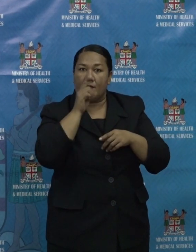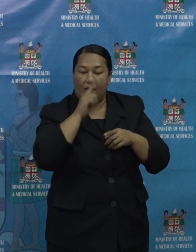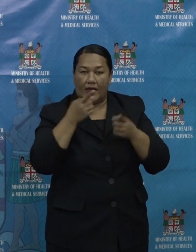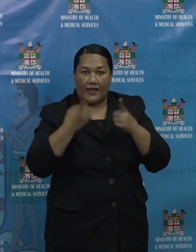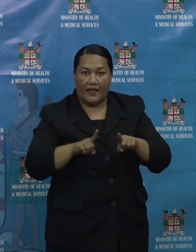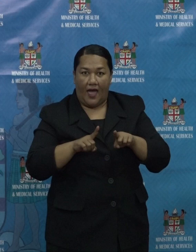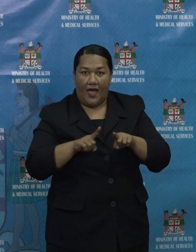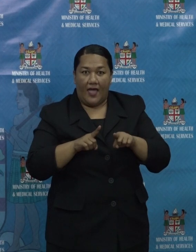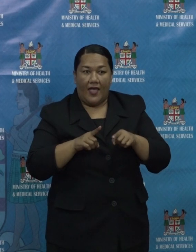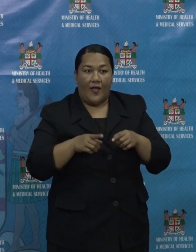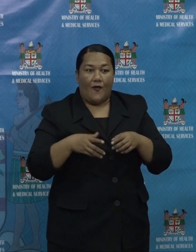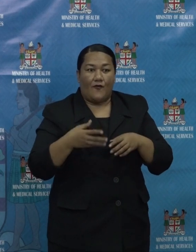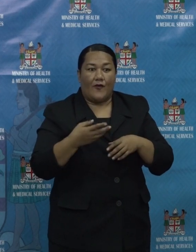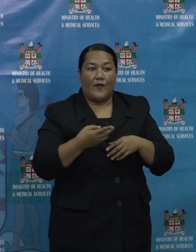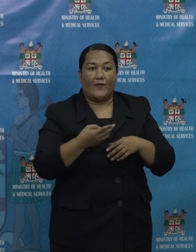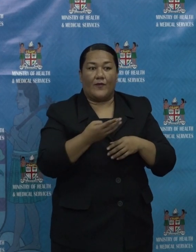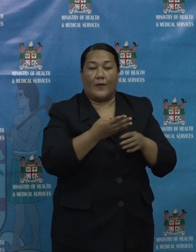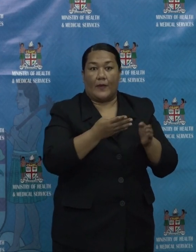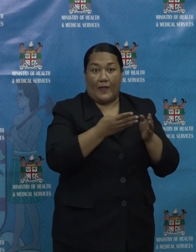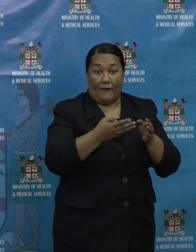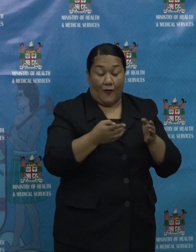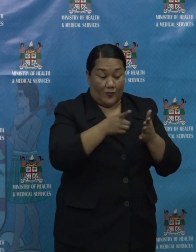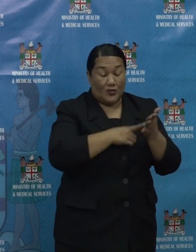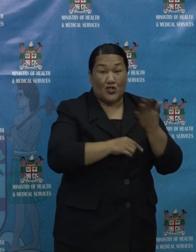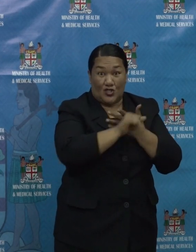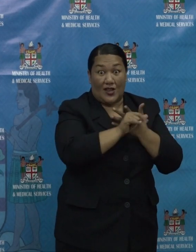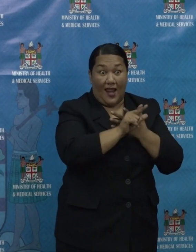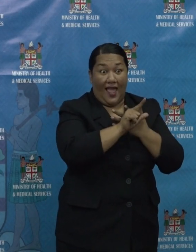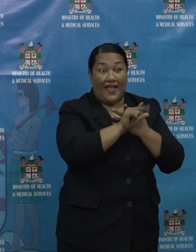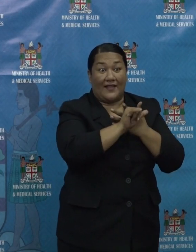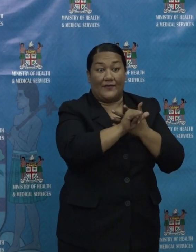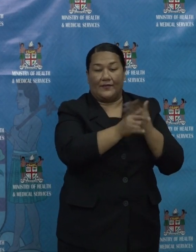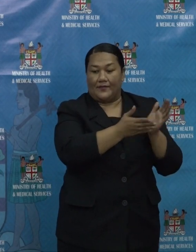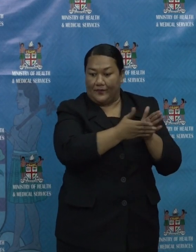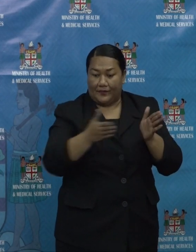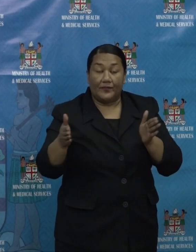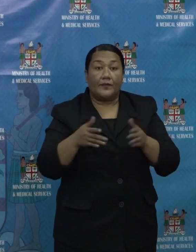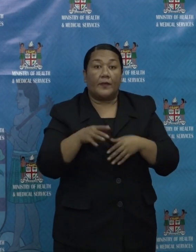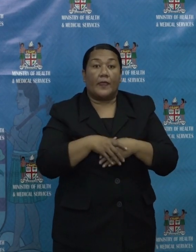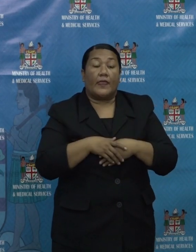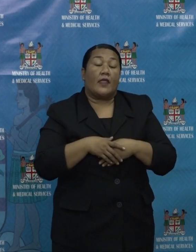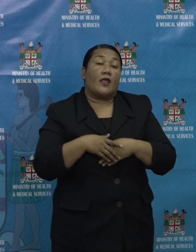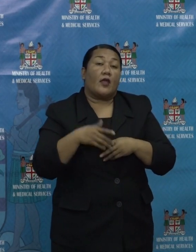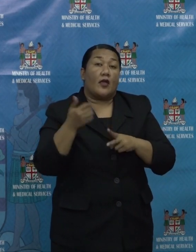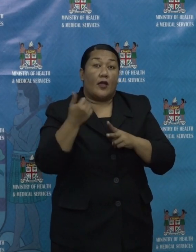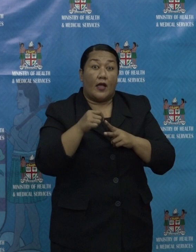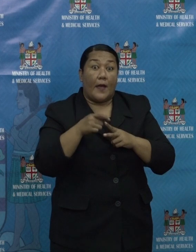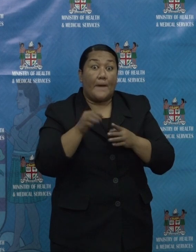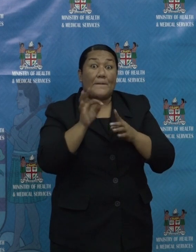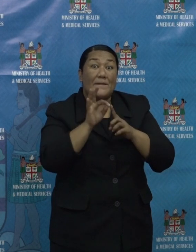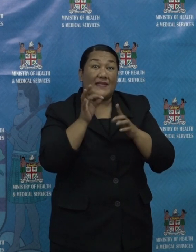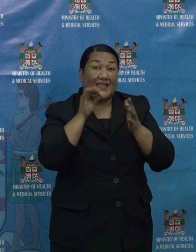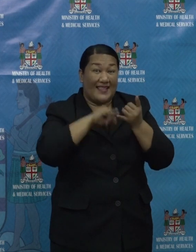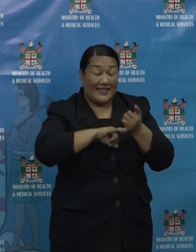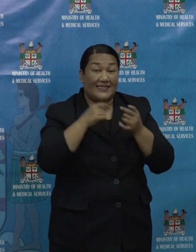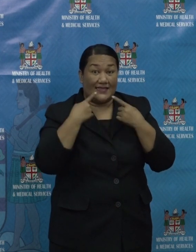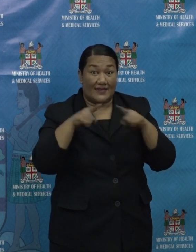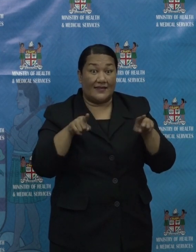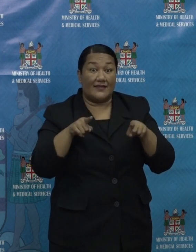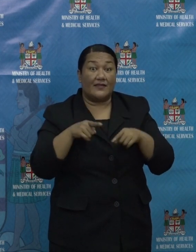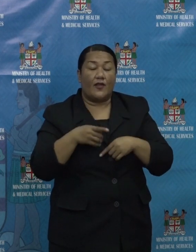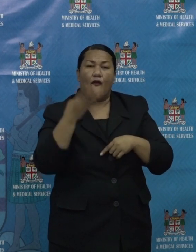July. The first COVID-19 death to report has been described by the Permanent Secretary, and this